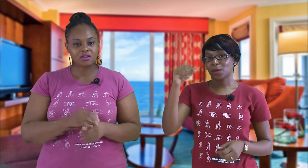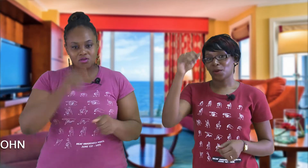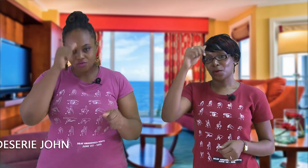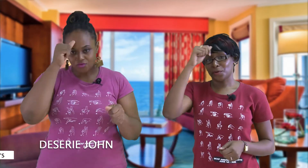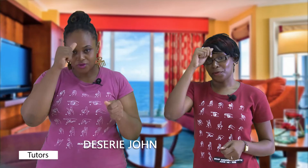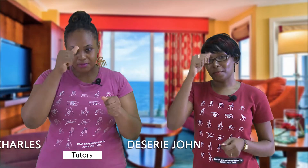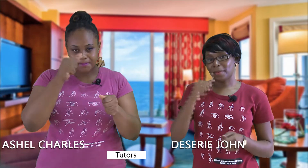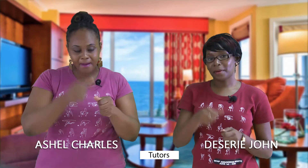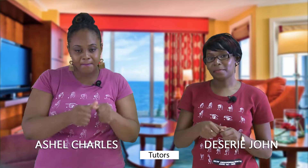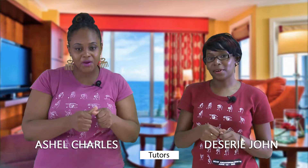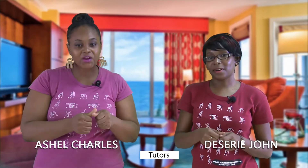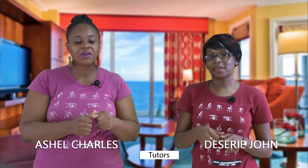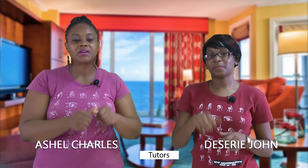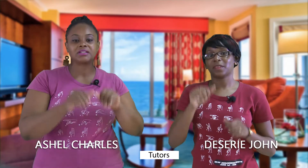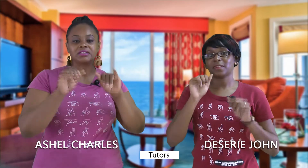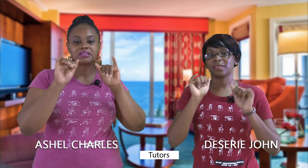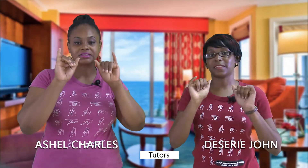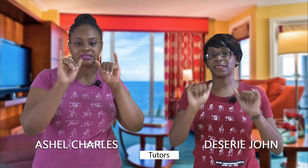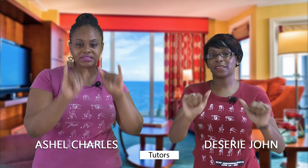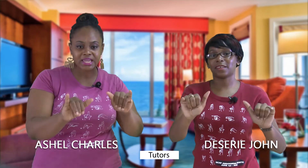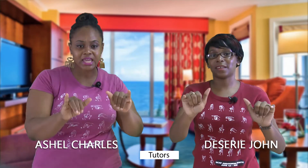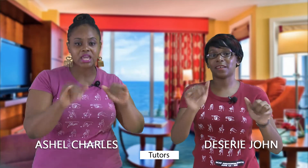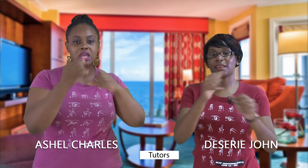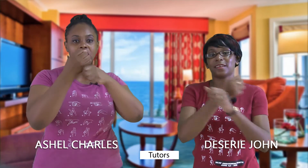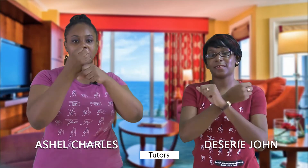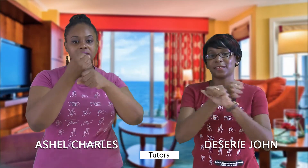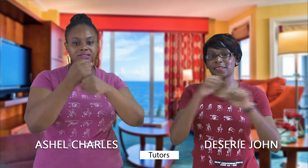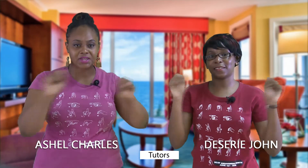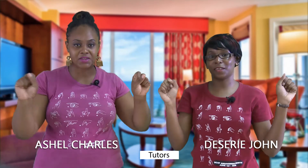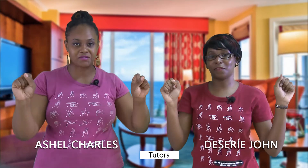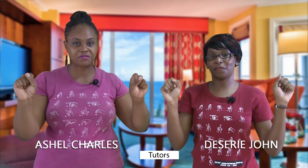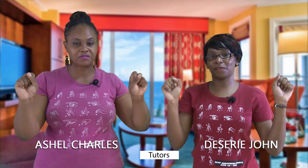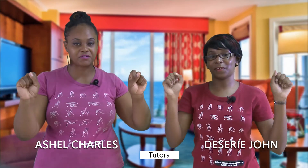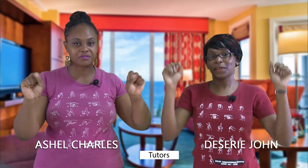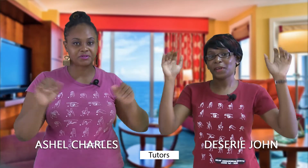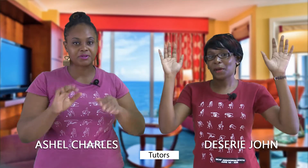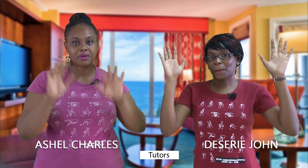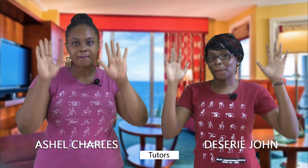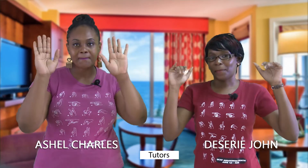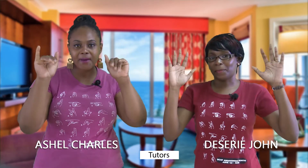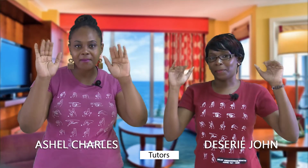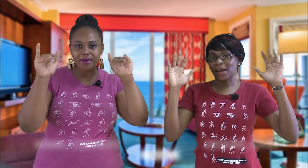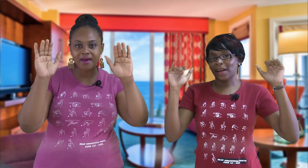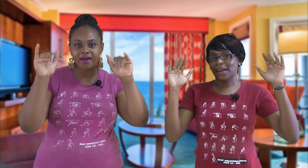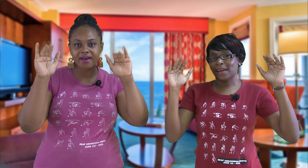remember to stay safe bye bye